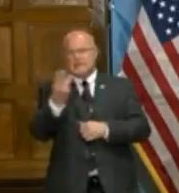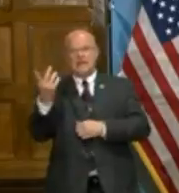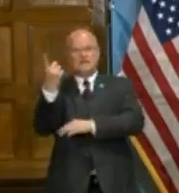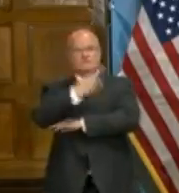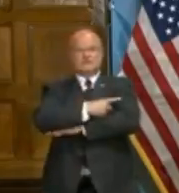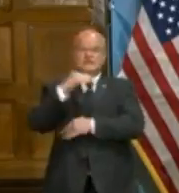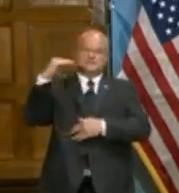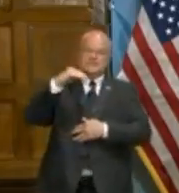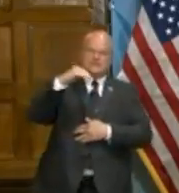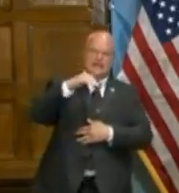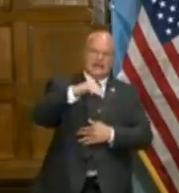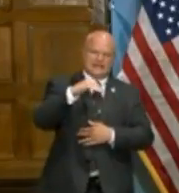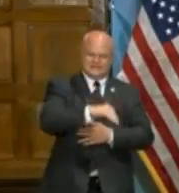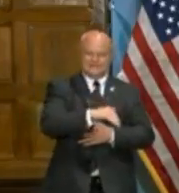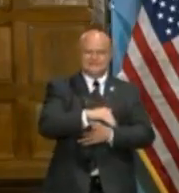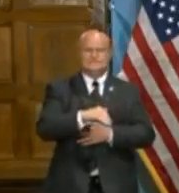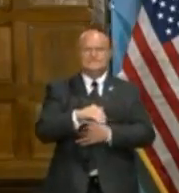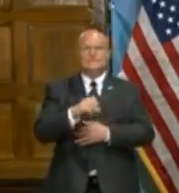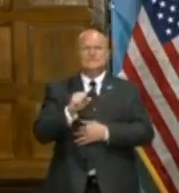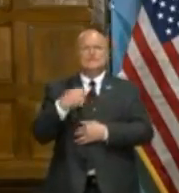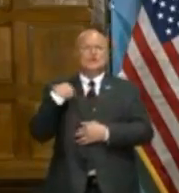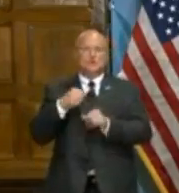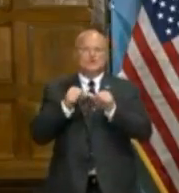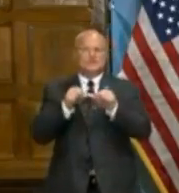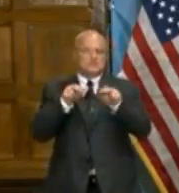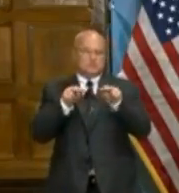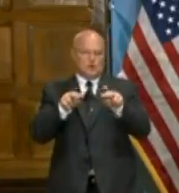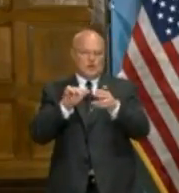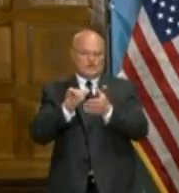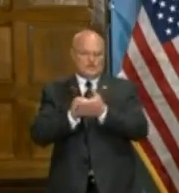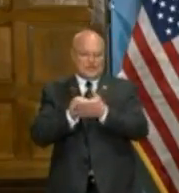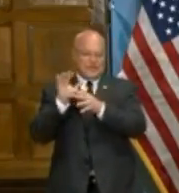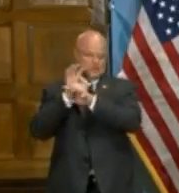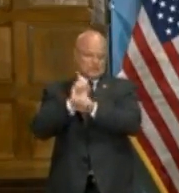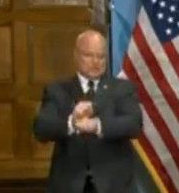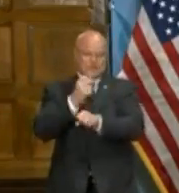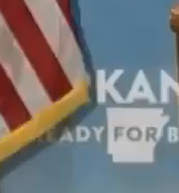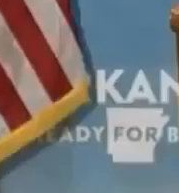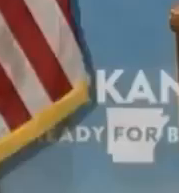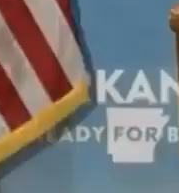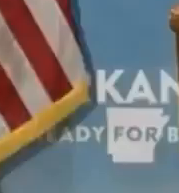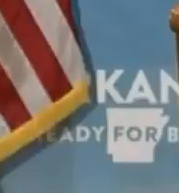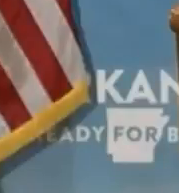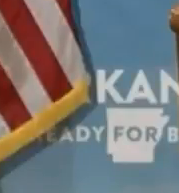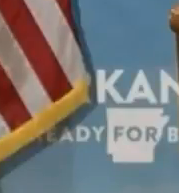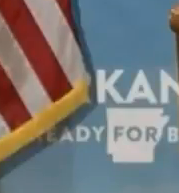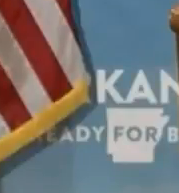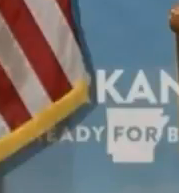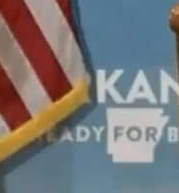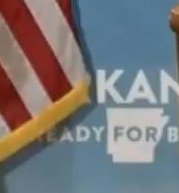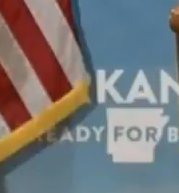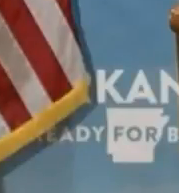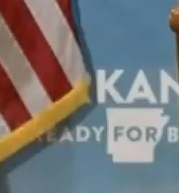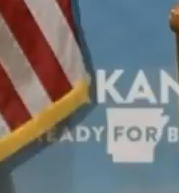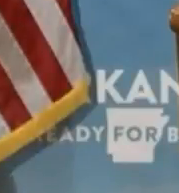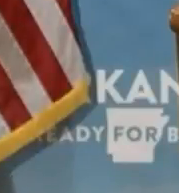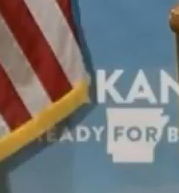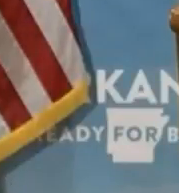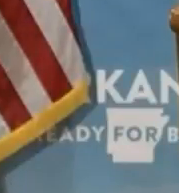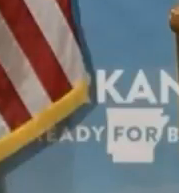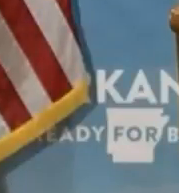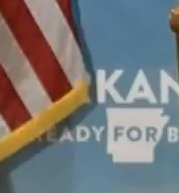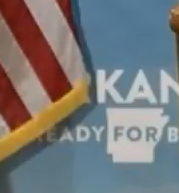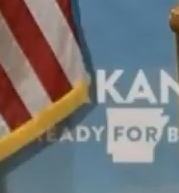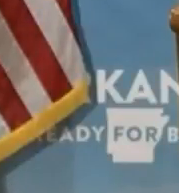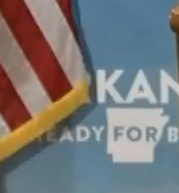of days of decline in hospitalizations. We'll continue to watch that trend to see where that goes. The next one is